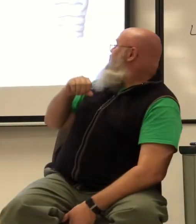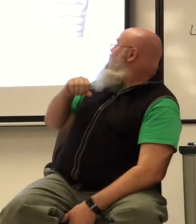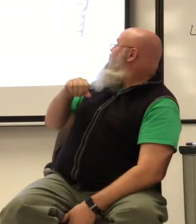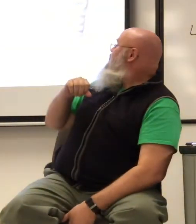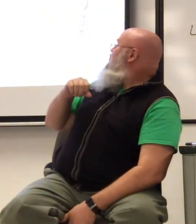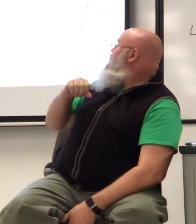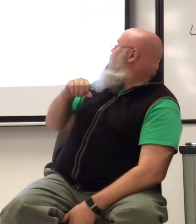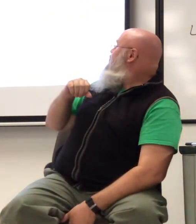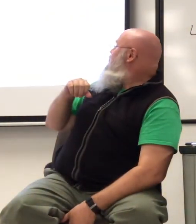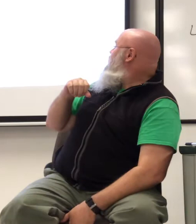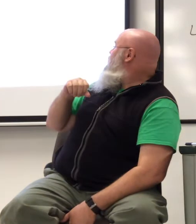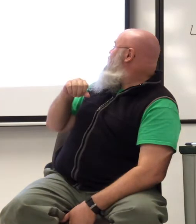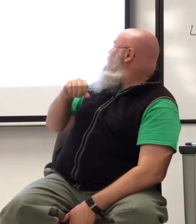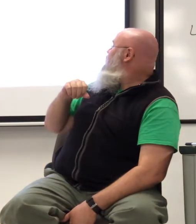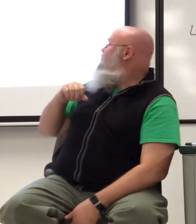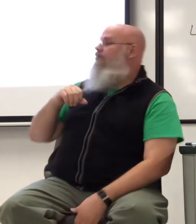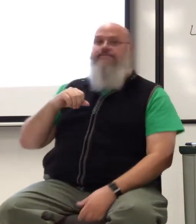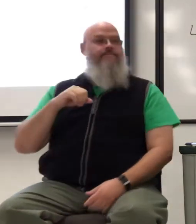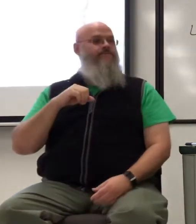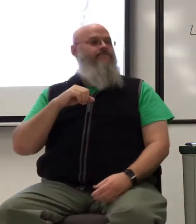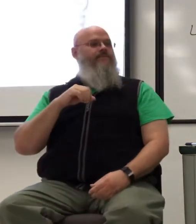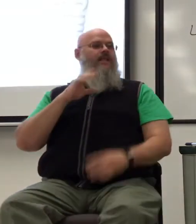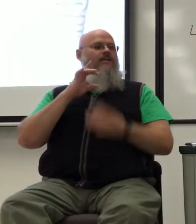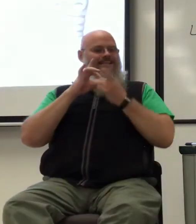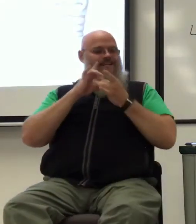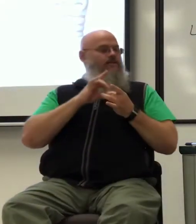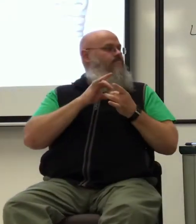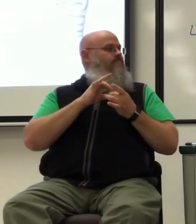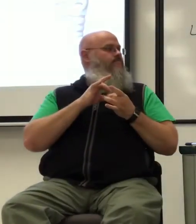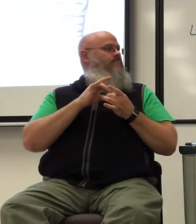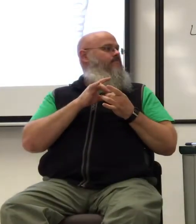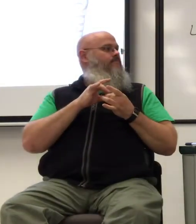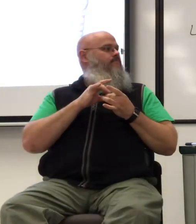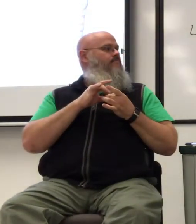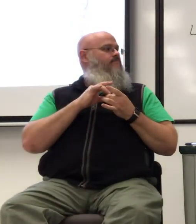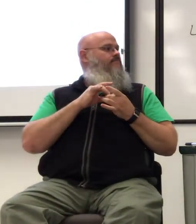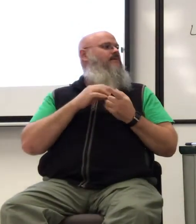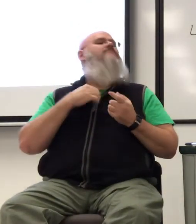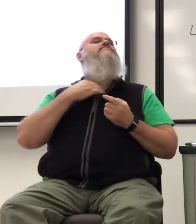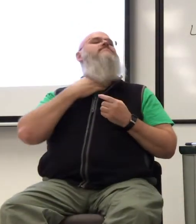It's a surface feature on the thyroid cartilage.